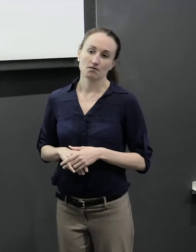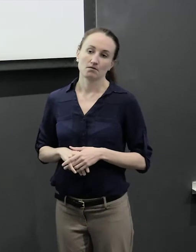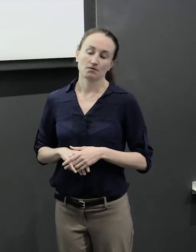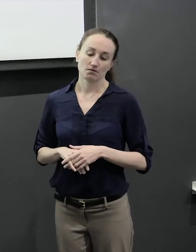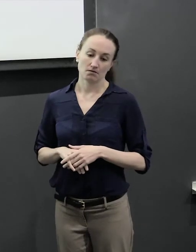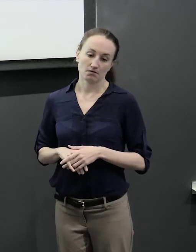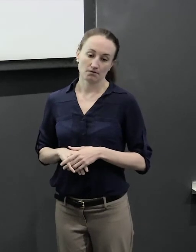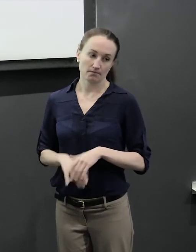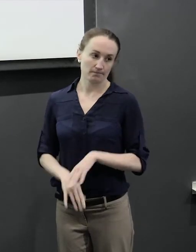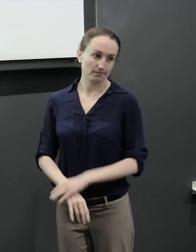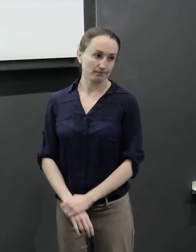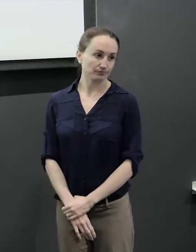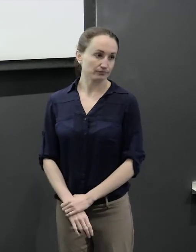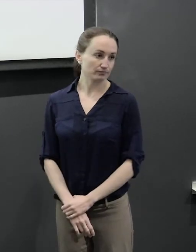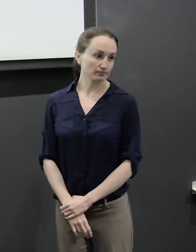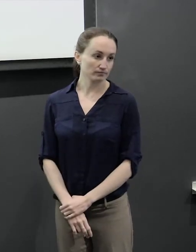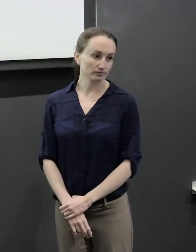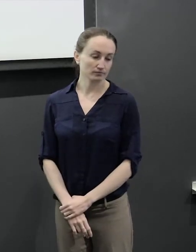this in a